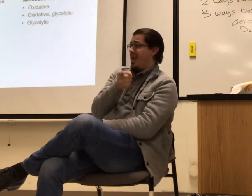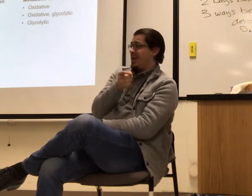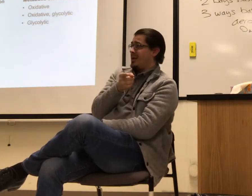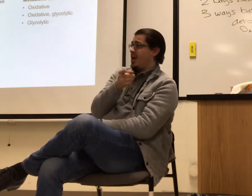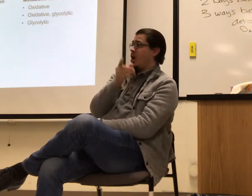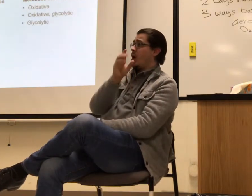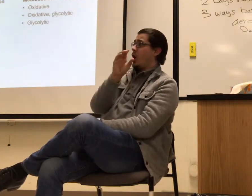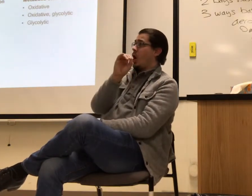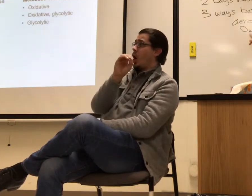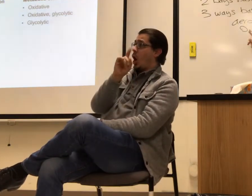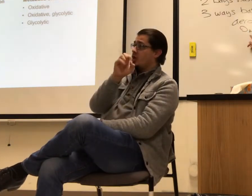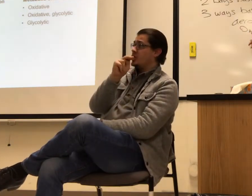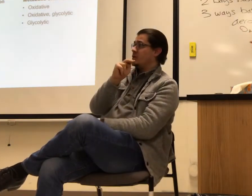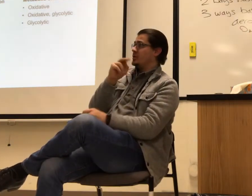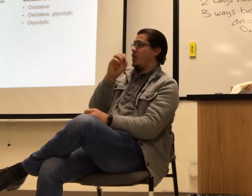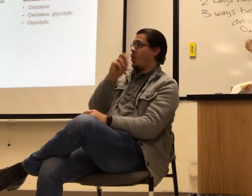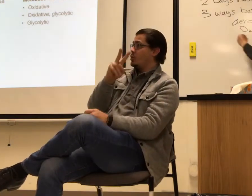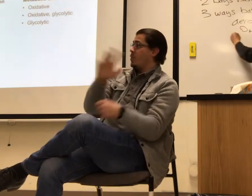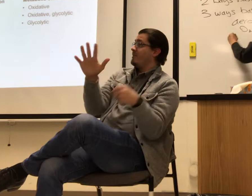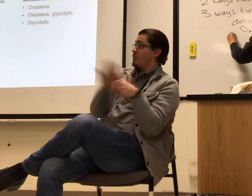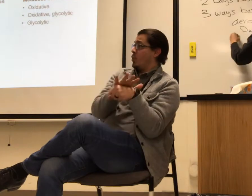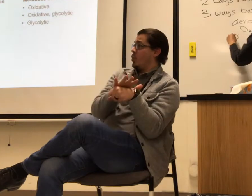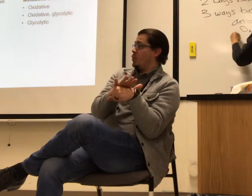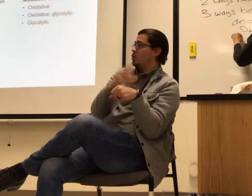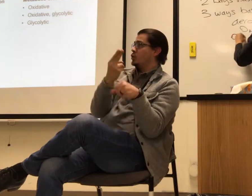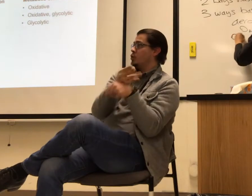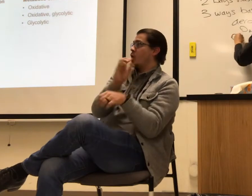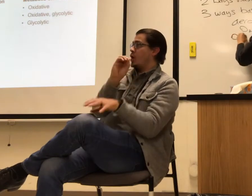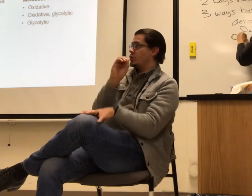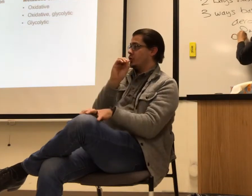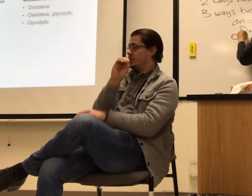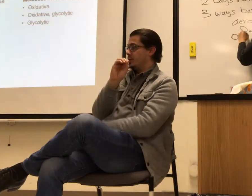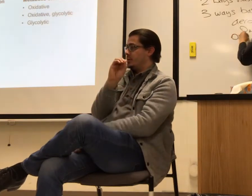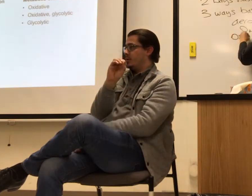your oxidative, right, O2, oxidative.